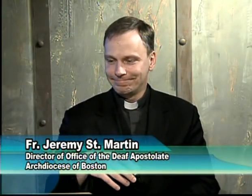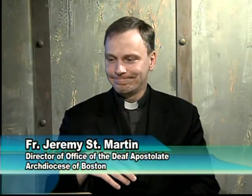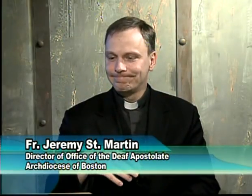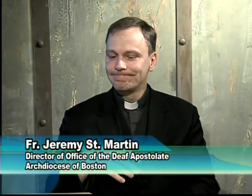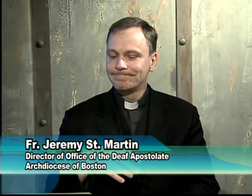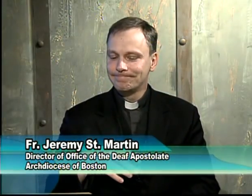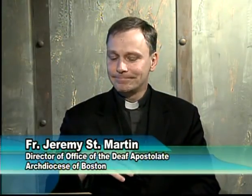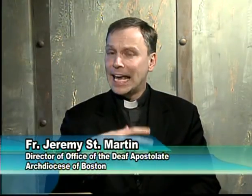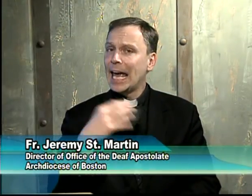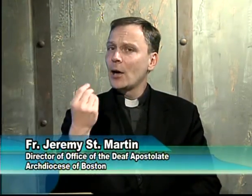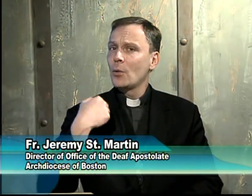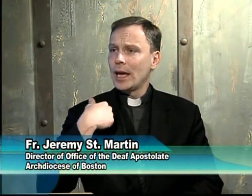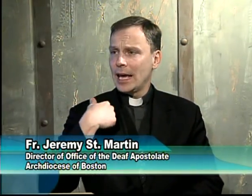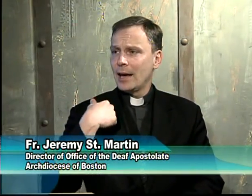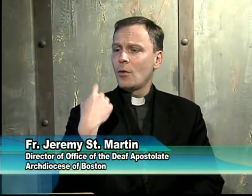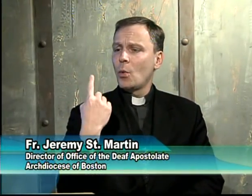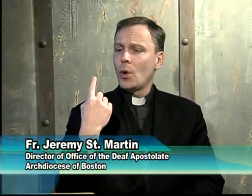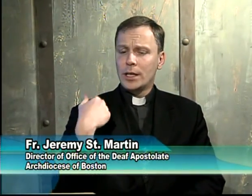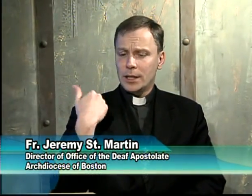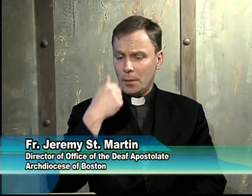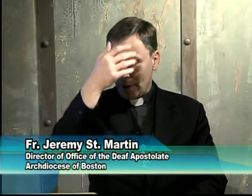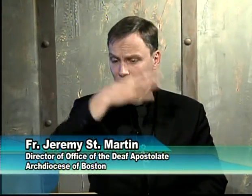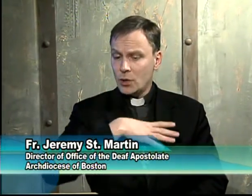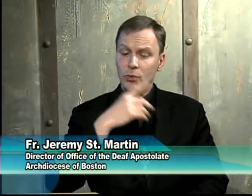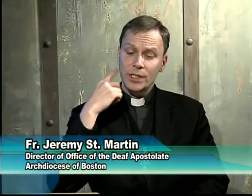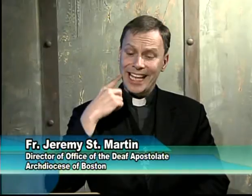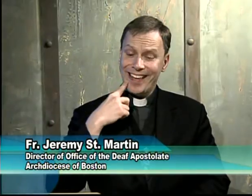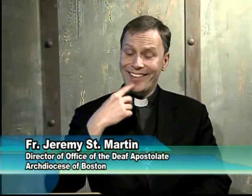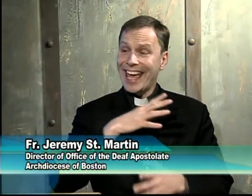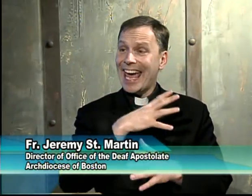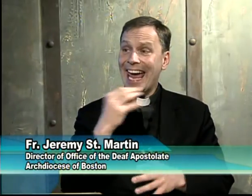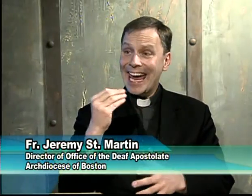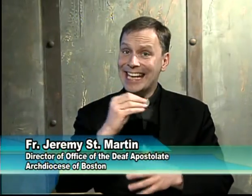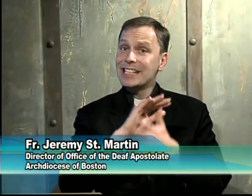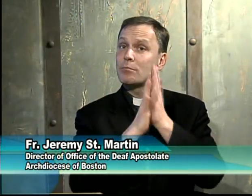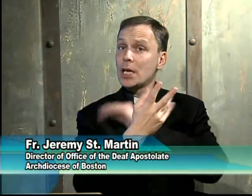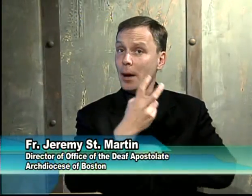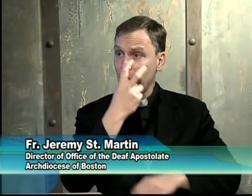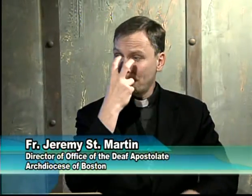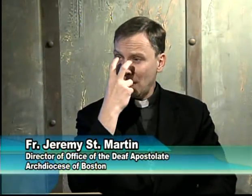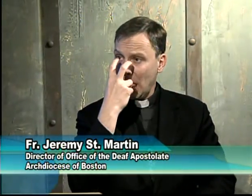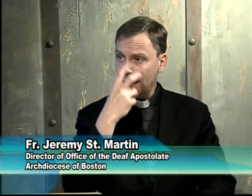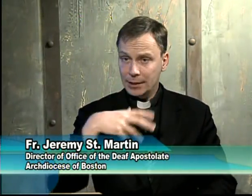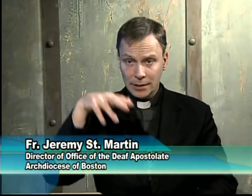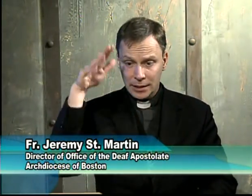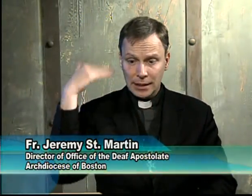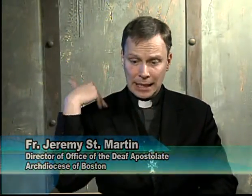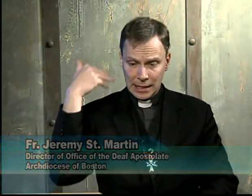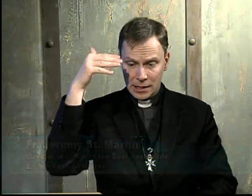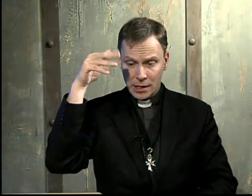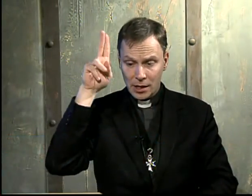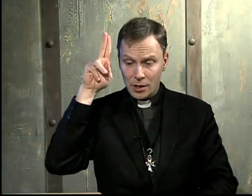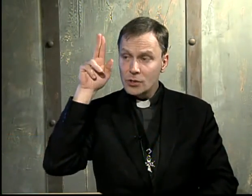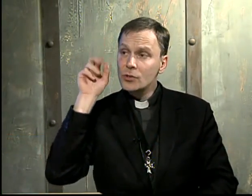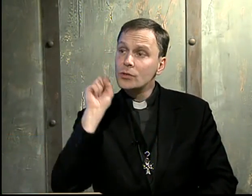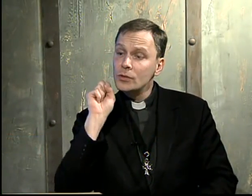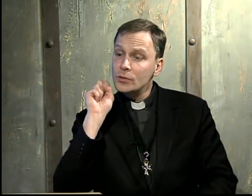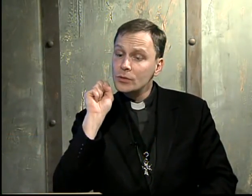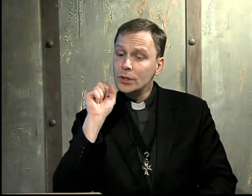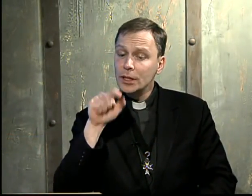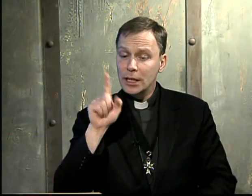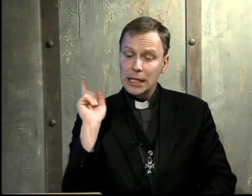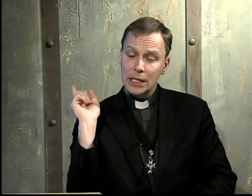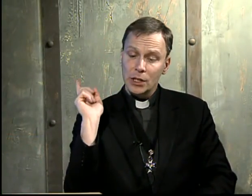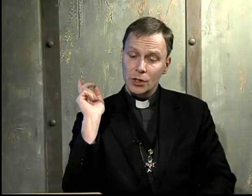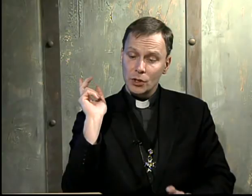well as Boston, so we're really looking forward to that. And there's one young deaf man who is actually becoming blind.